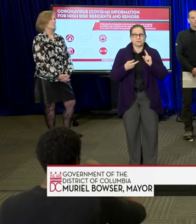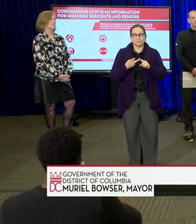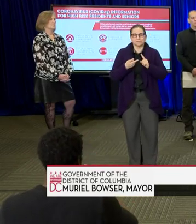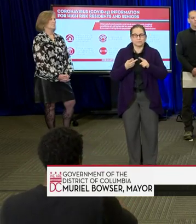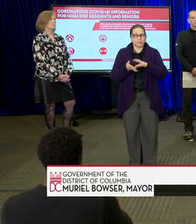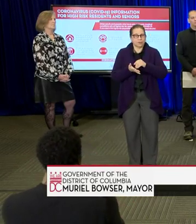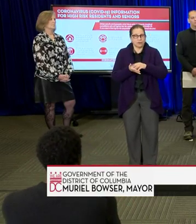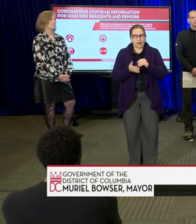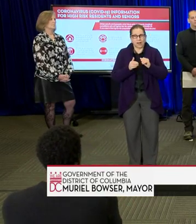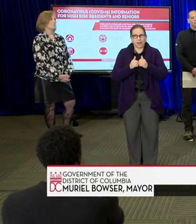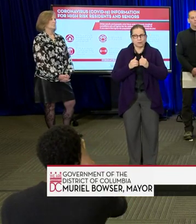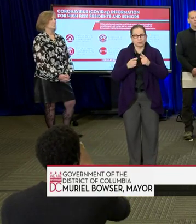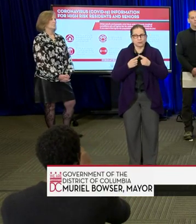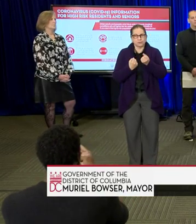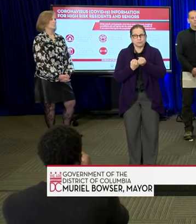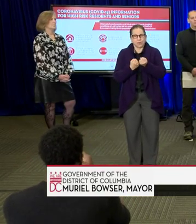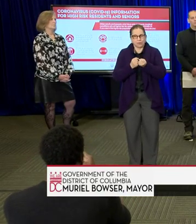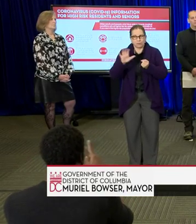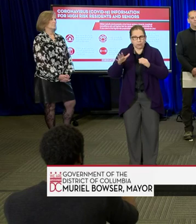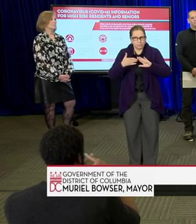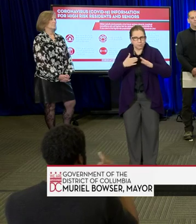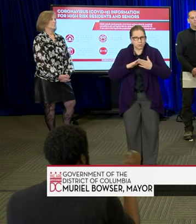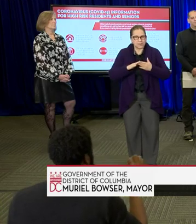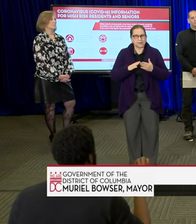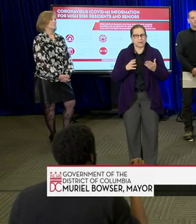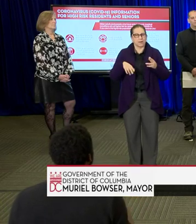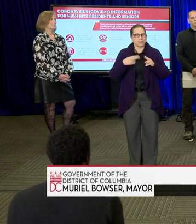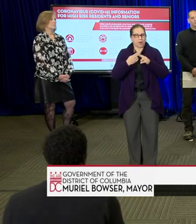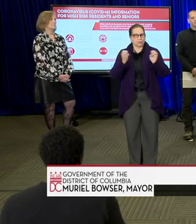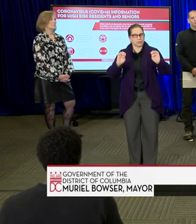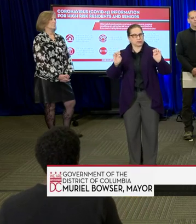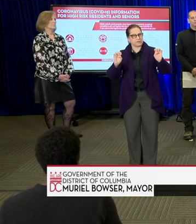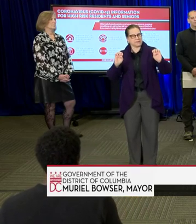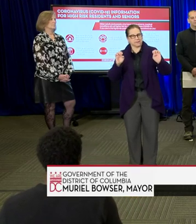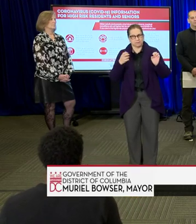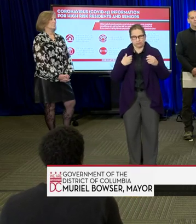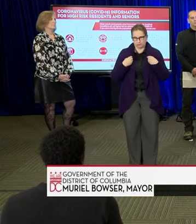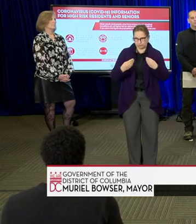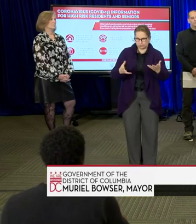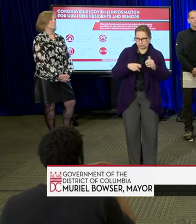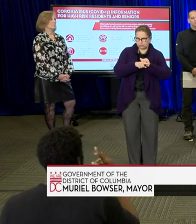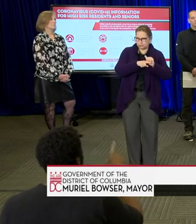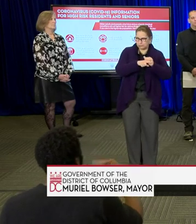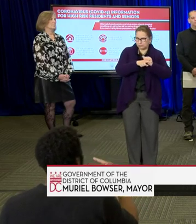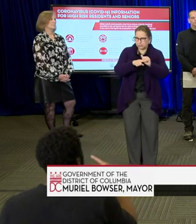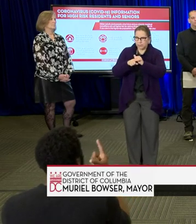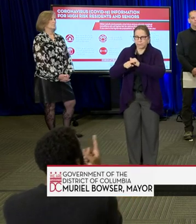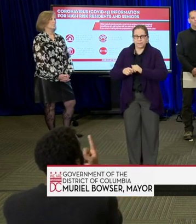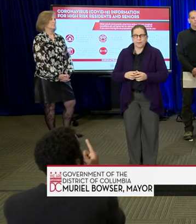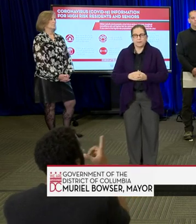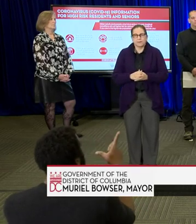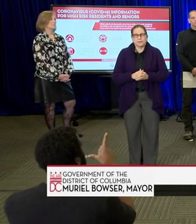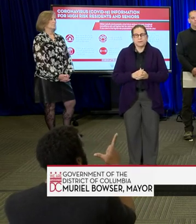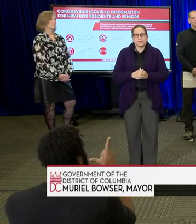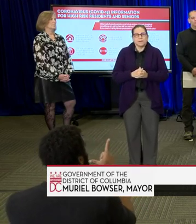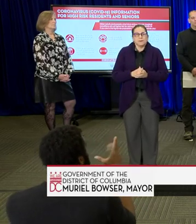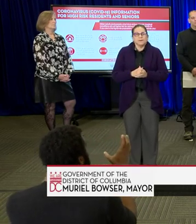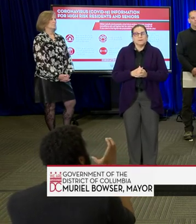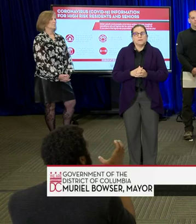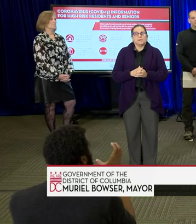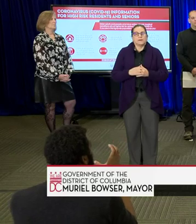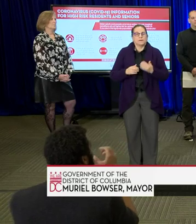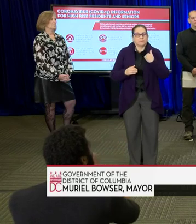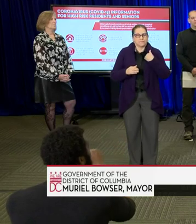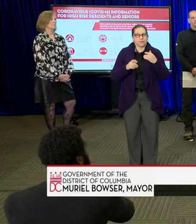emergencies and public health events. I do want to underscore that only properly licensed, credentialed, and trained